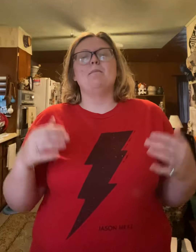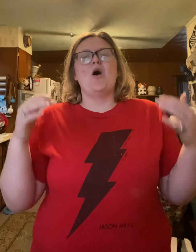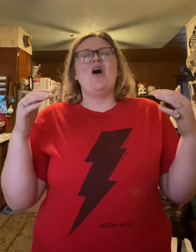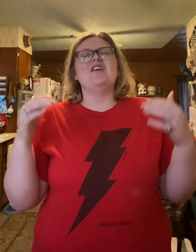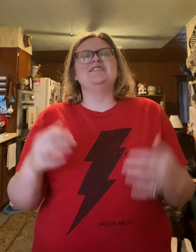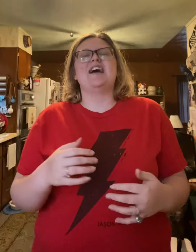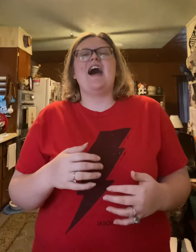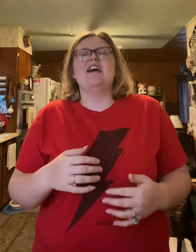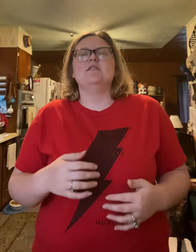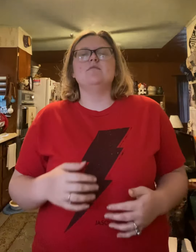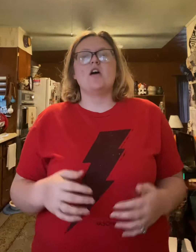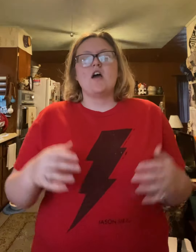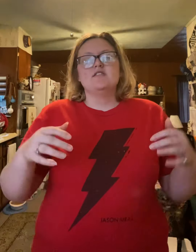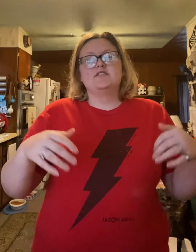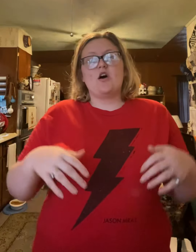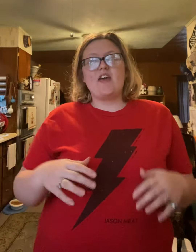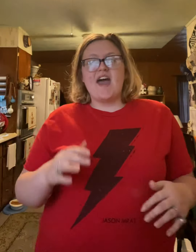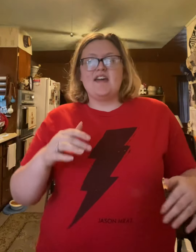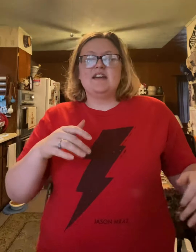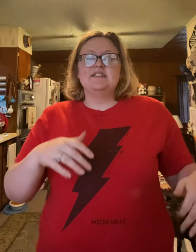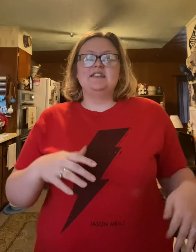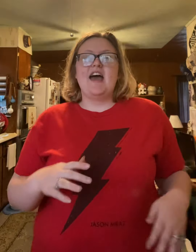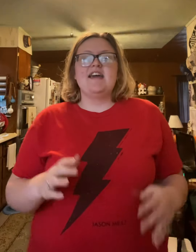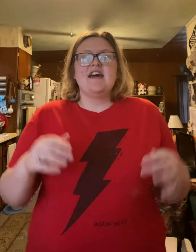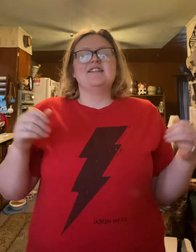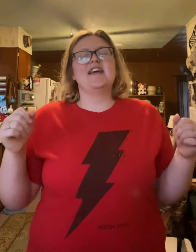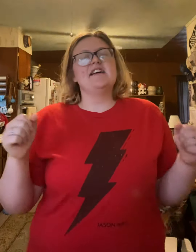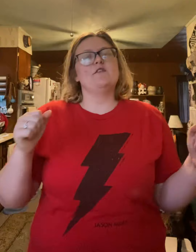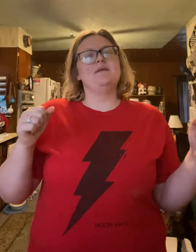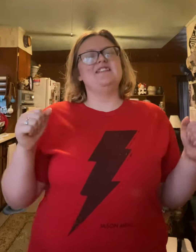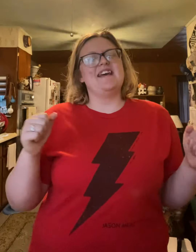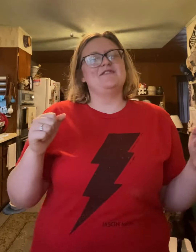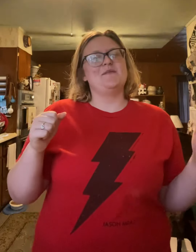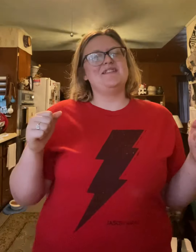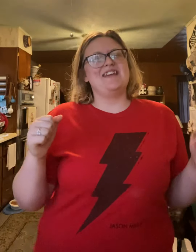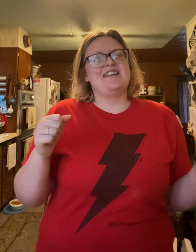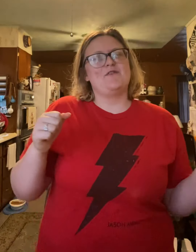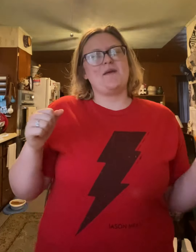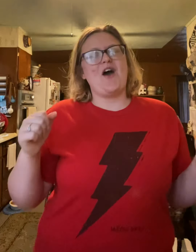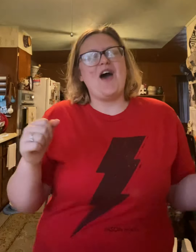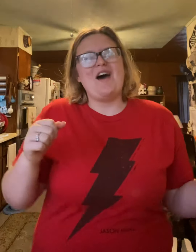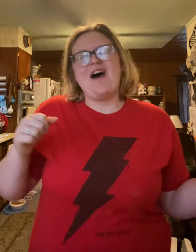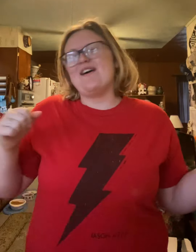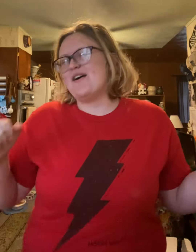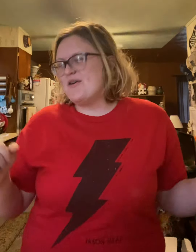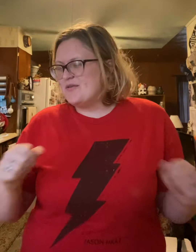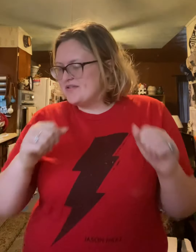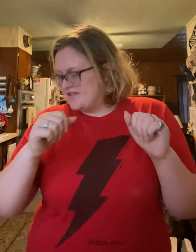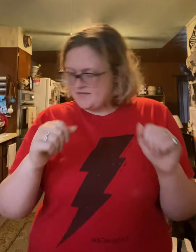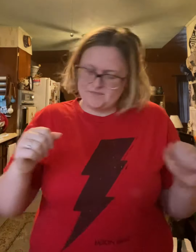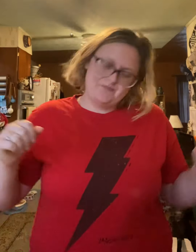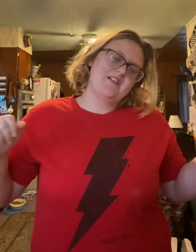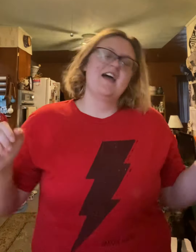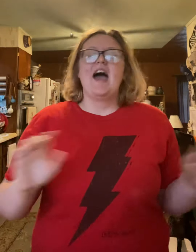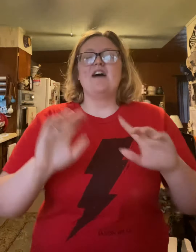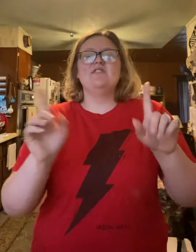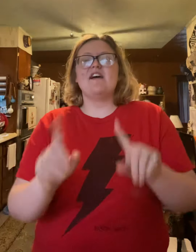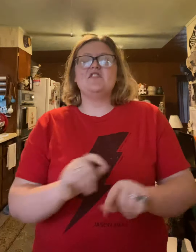more time. So they say, dance for me, dance for me, dance for me, oh. I've never